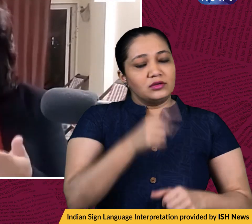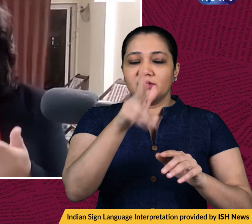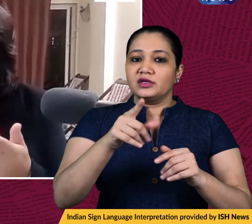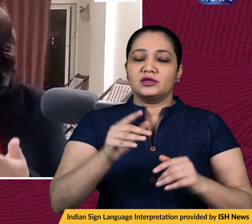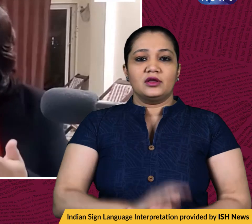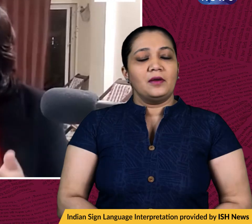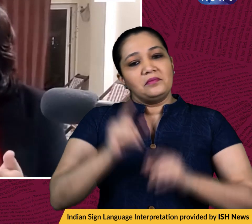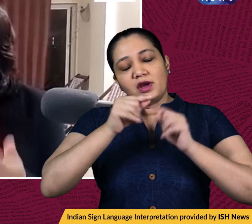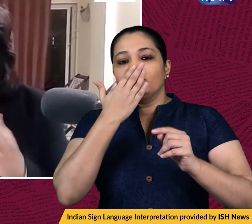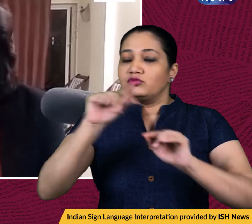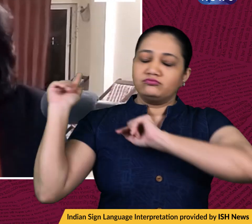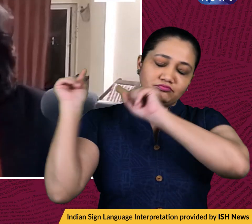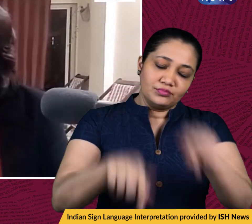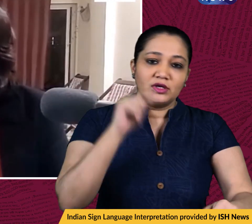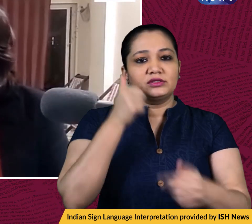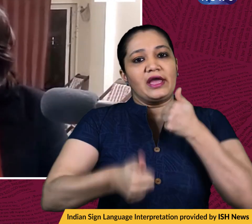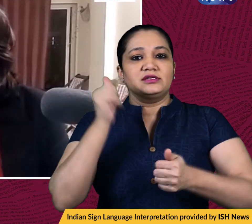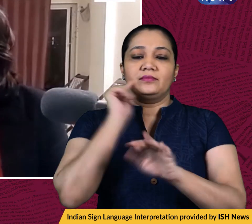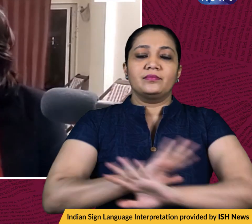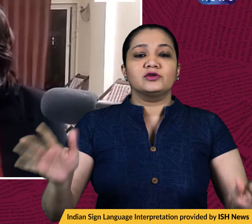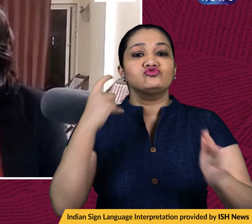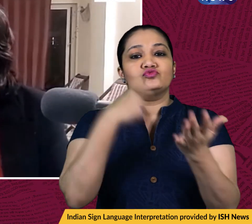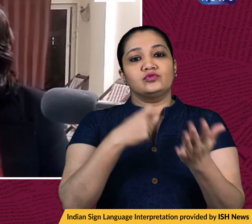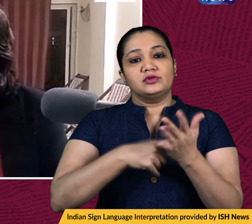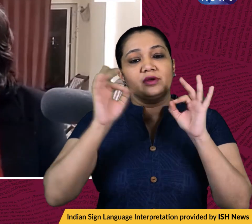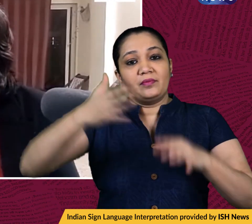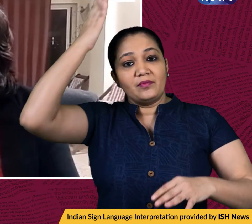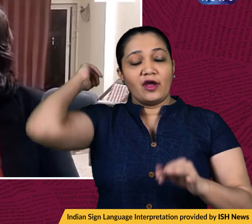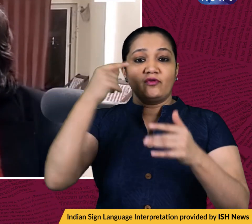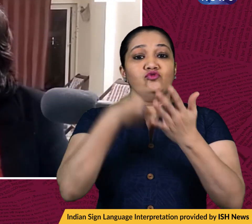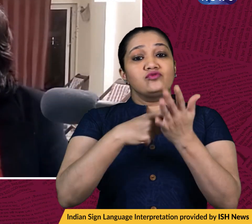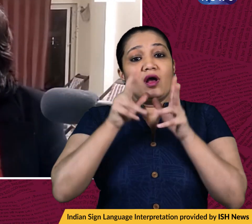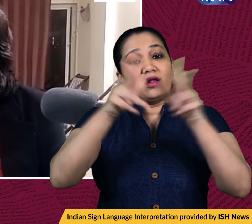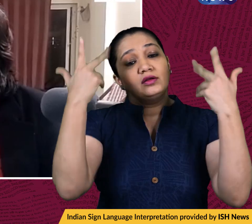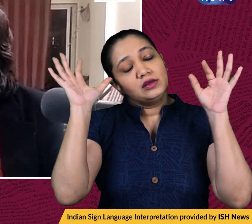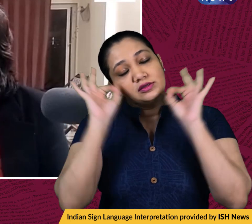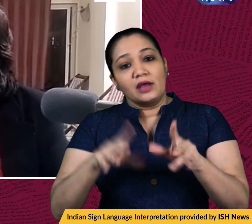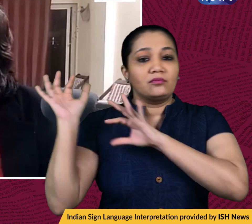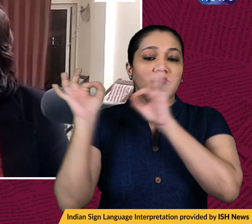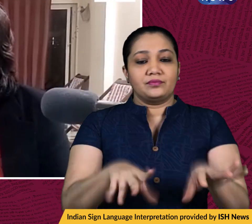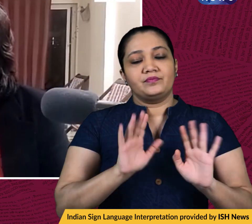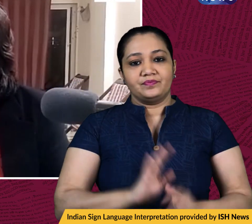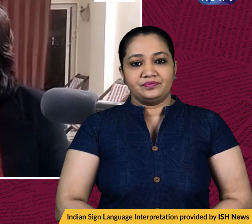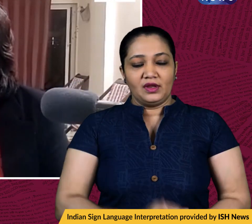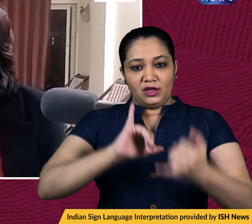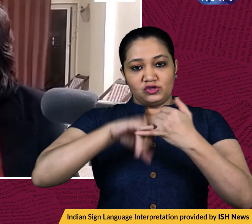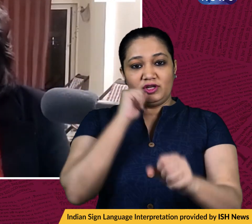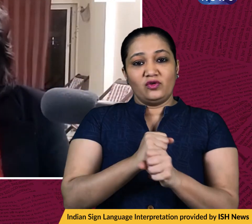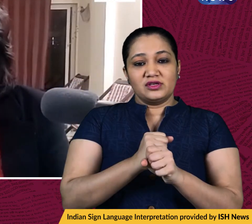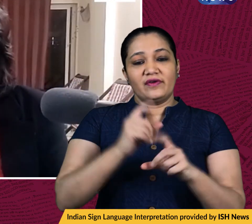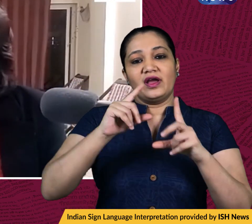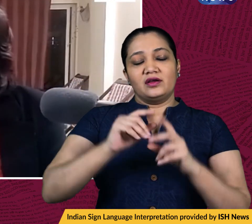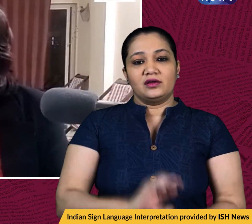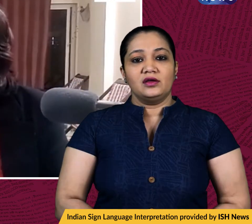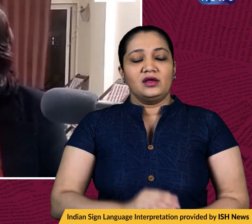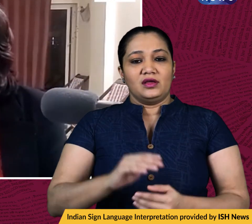that offline exams would be held as per previous guidelines. Now, Sharad Gosavi,